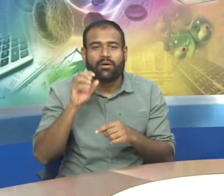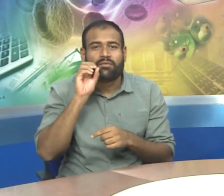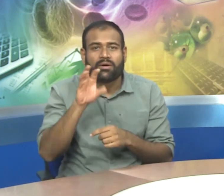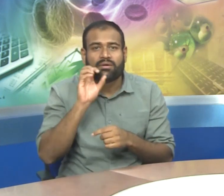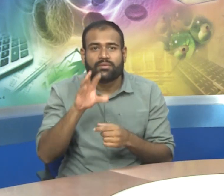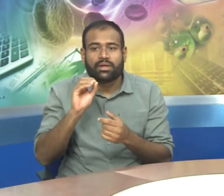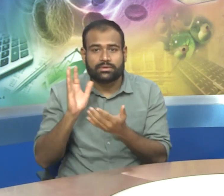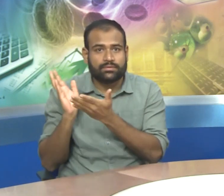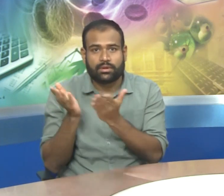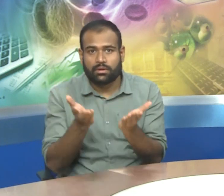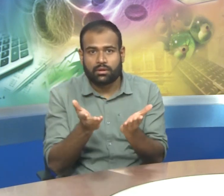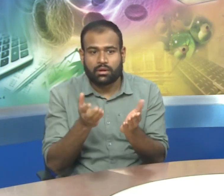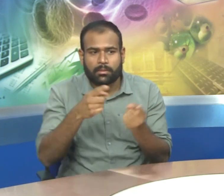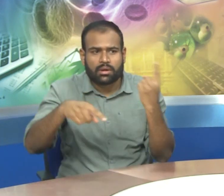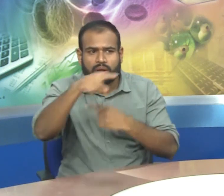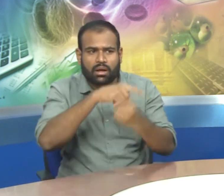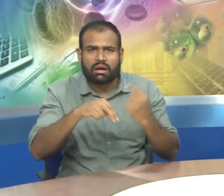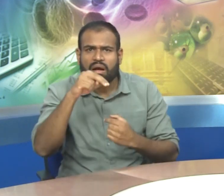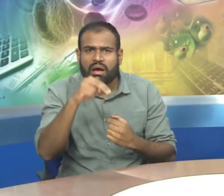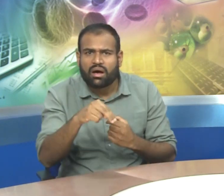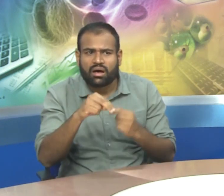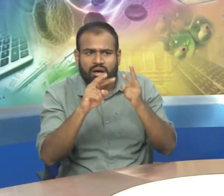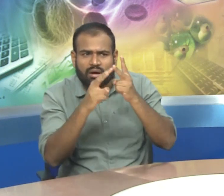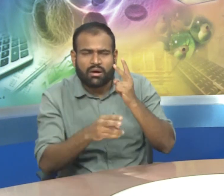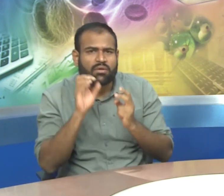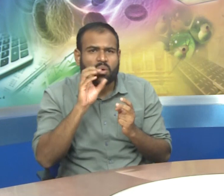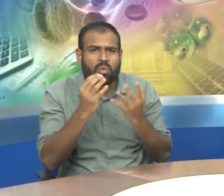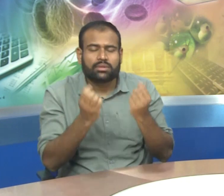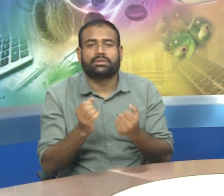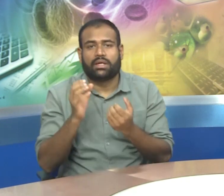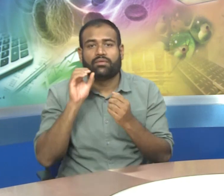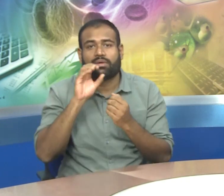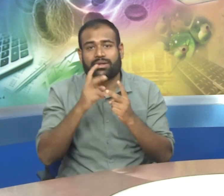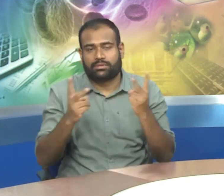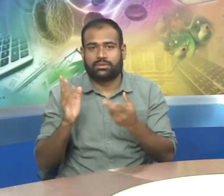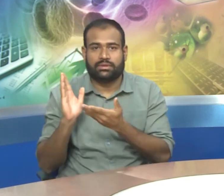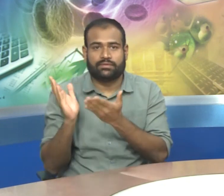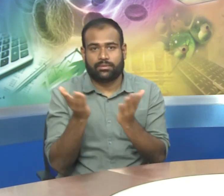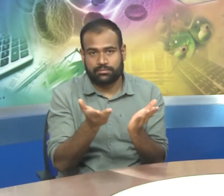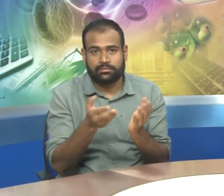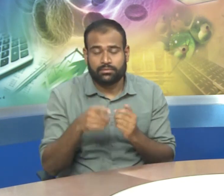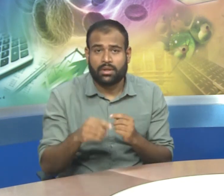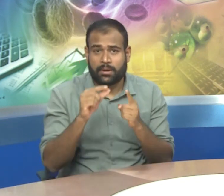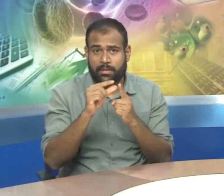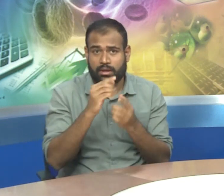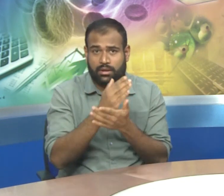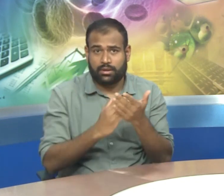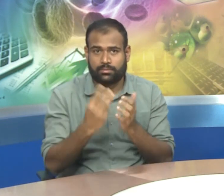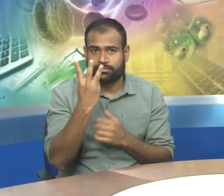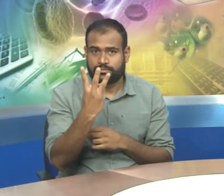Name of the lesson is Library and Information Services for the Users.